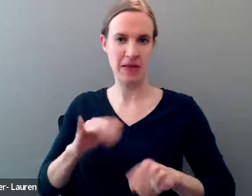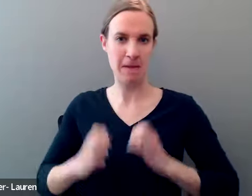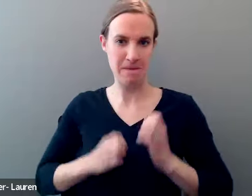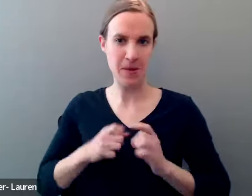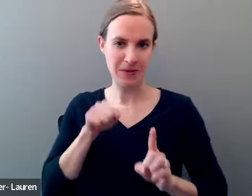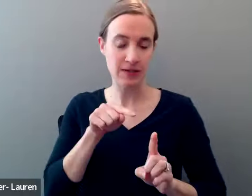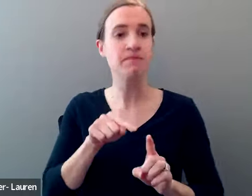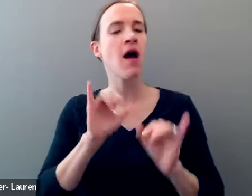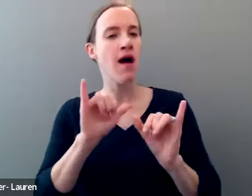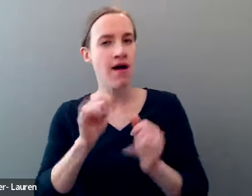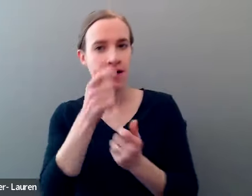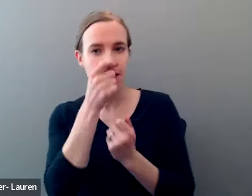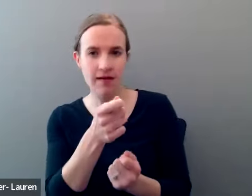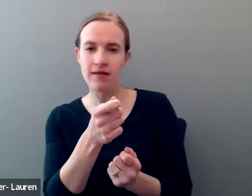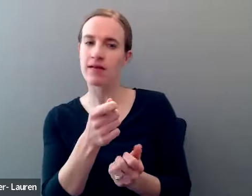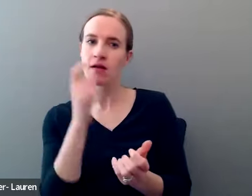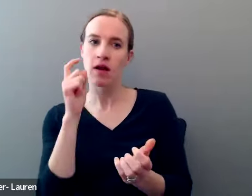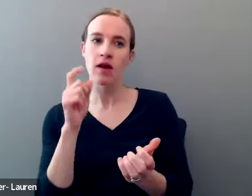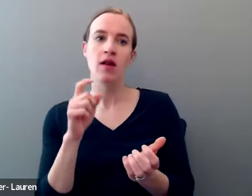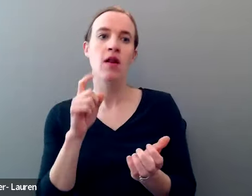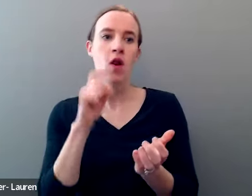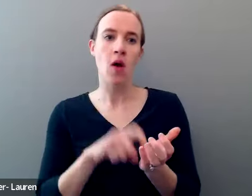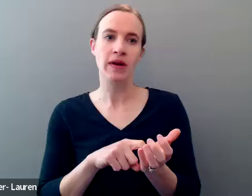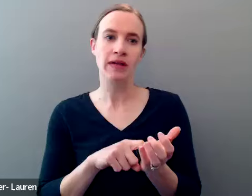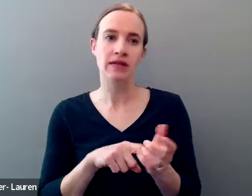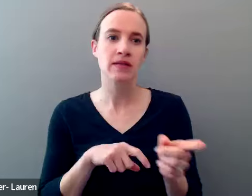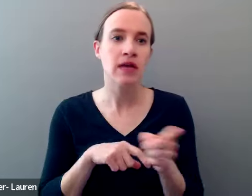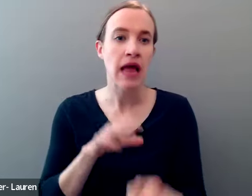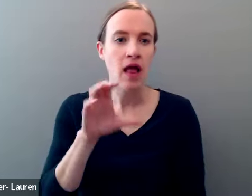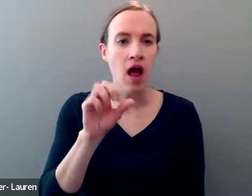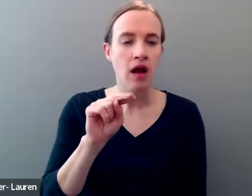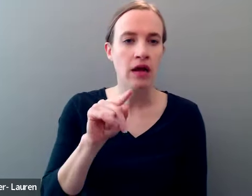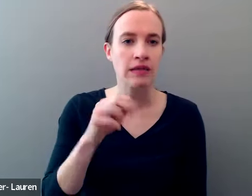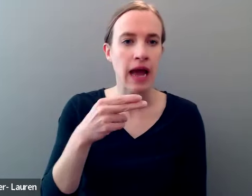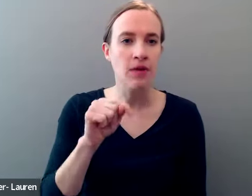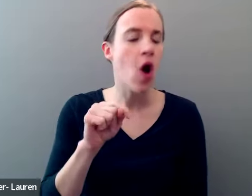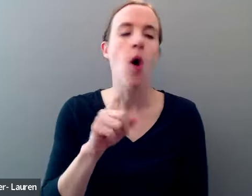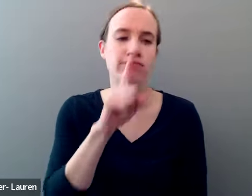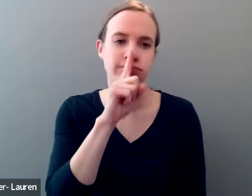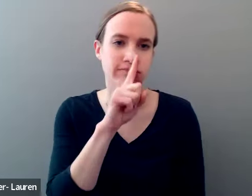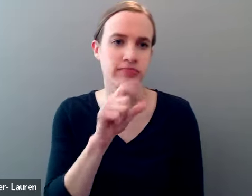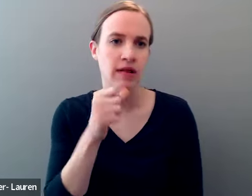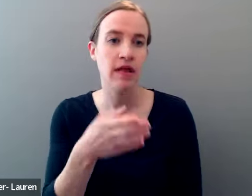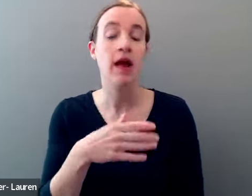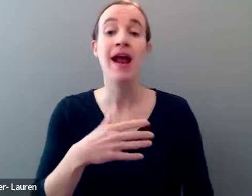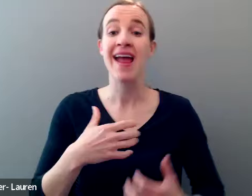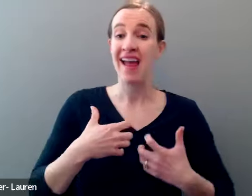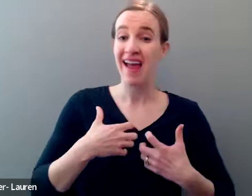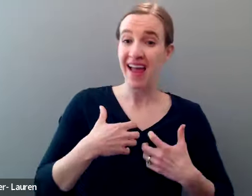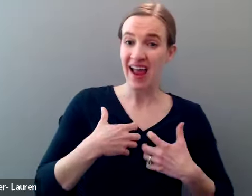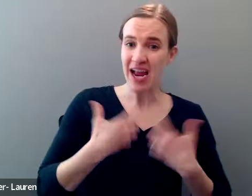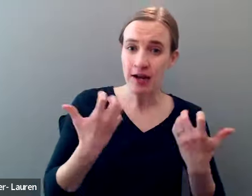noticing and contempt. Oh no, contempt isn't in there. I got the words wrong. Anger, happiness, and love.